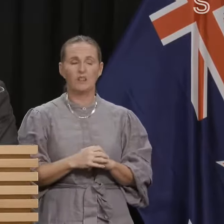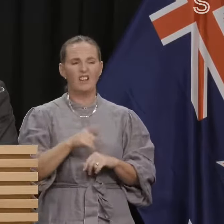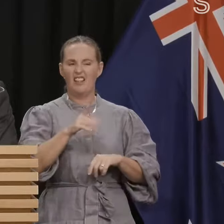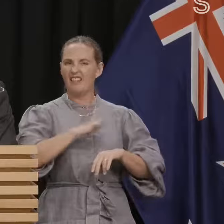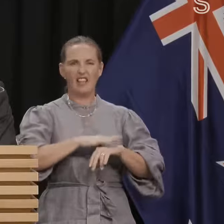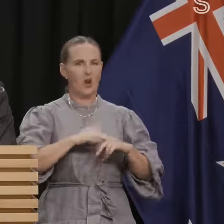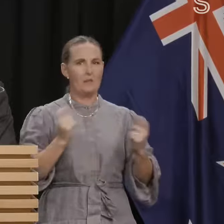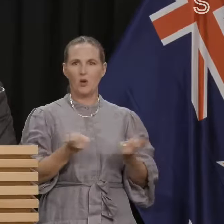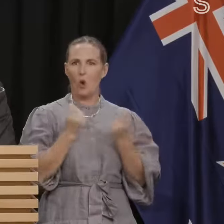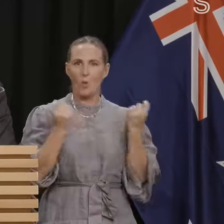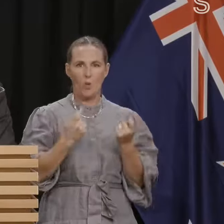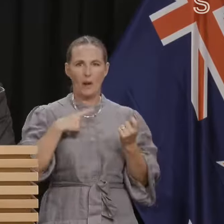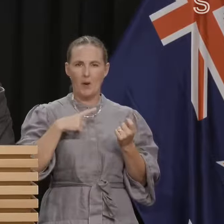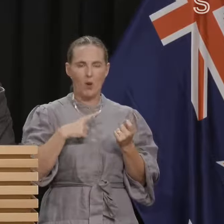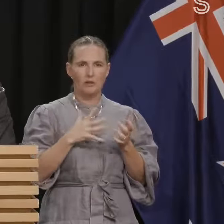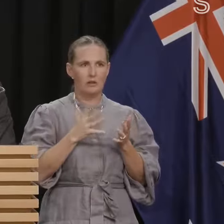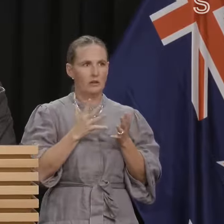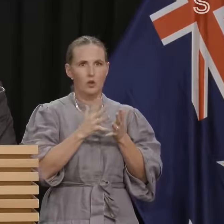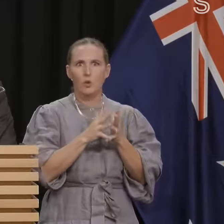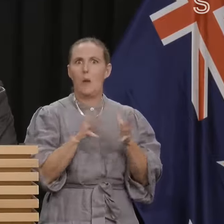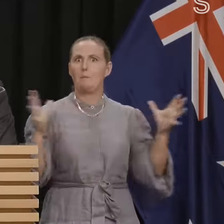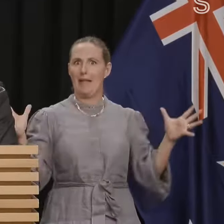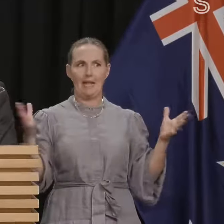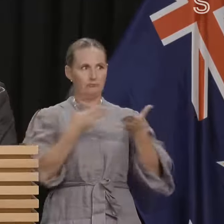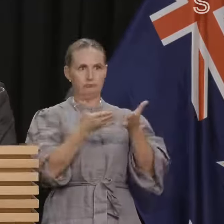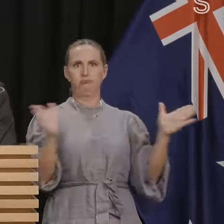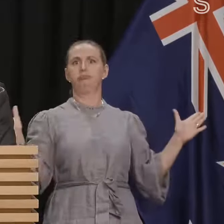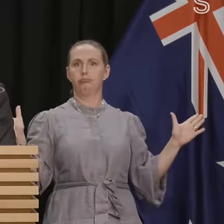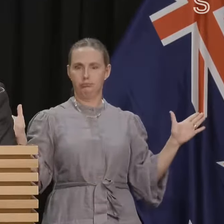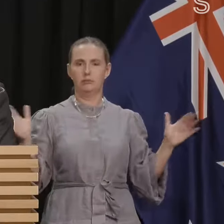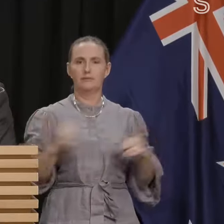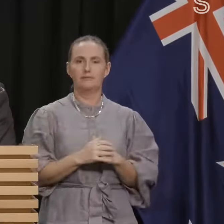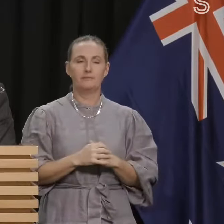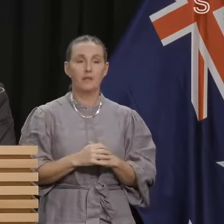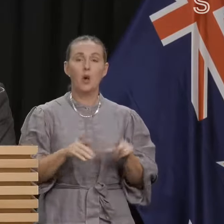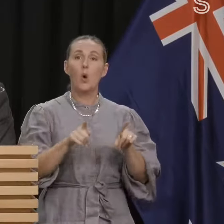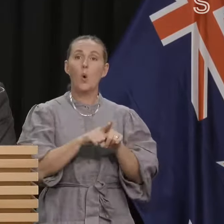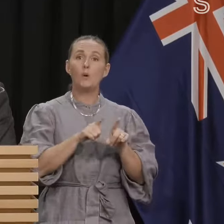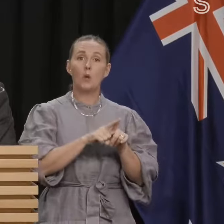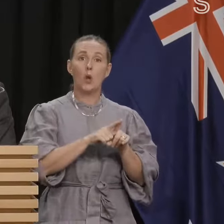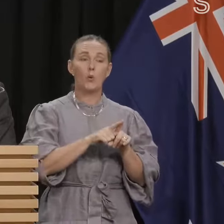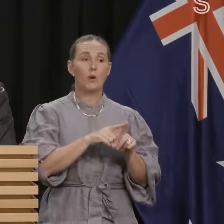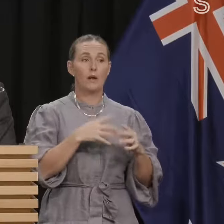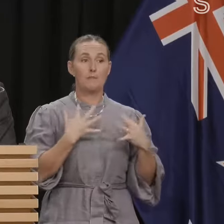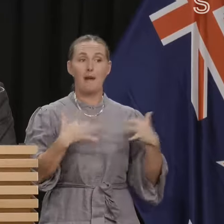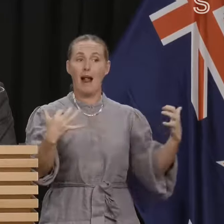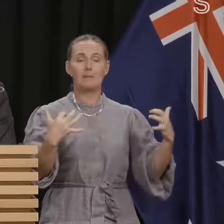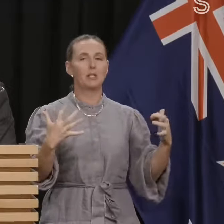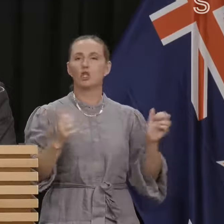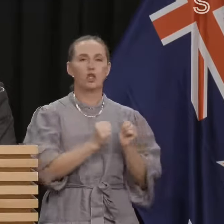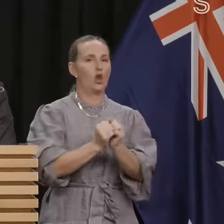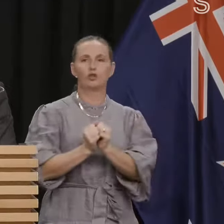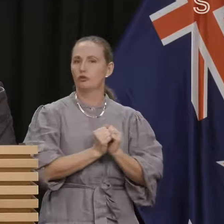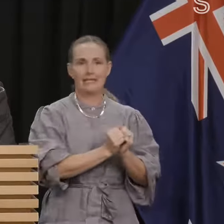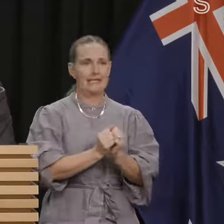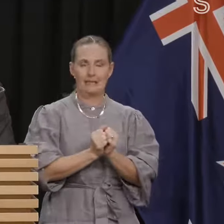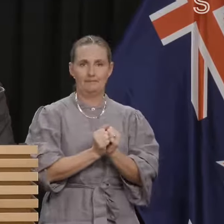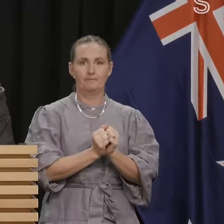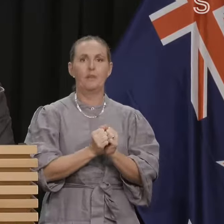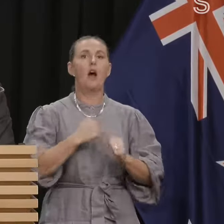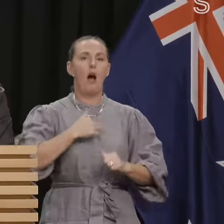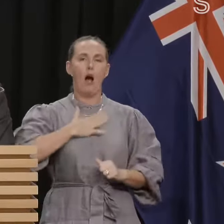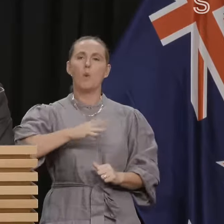scope, and also because the majority of the Parliament did not agree to it. I want Parliament to take another look at